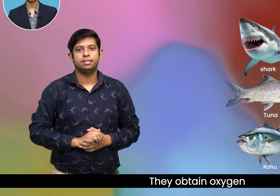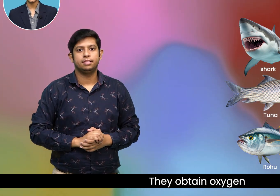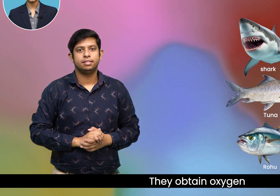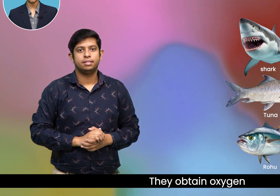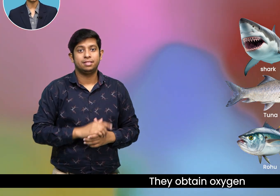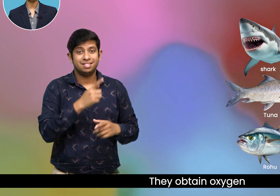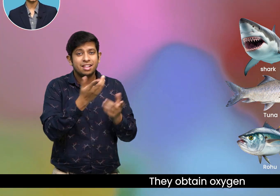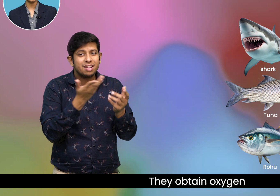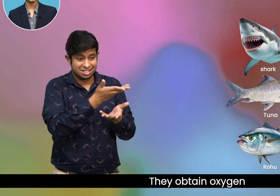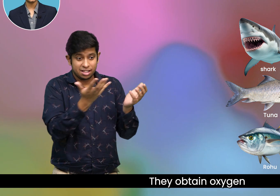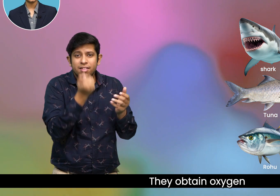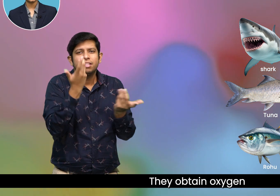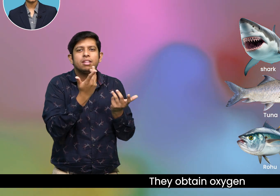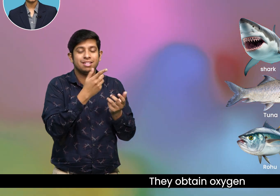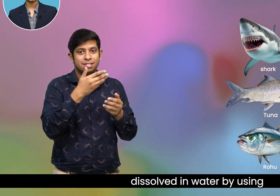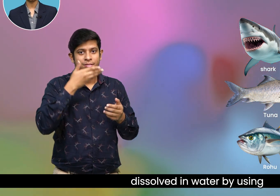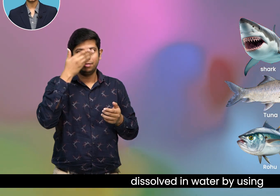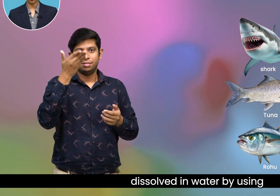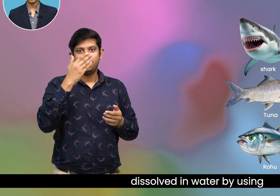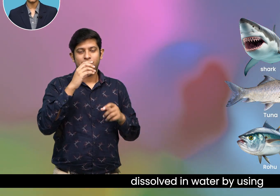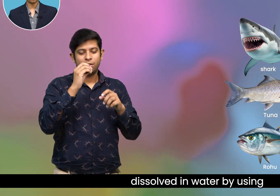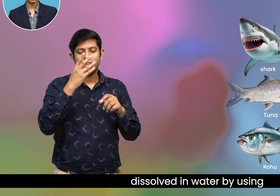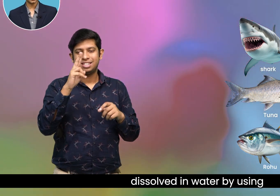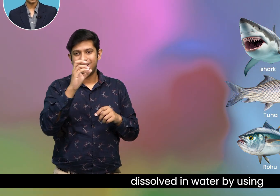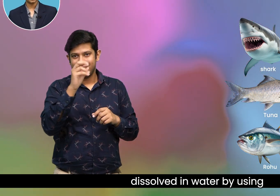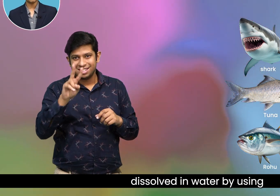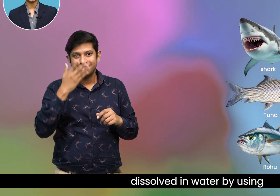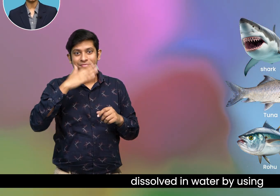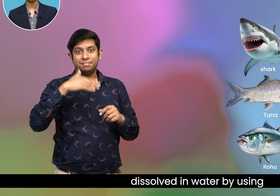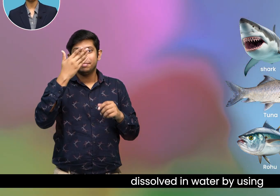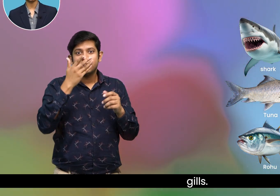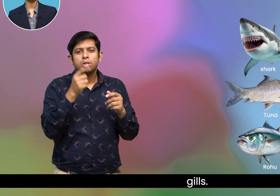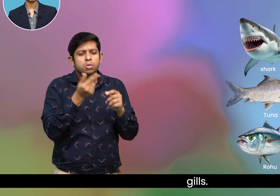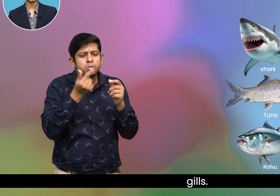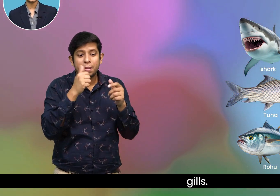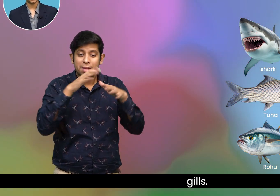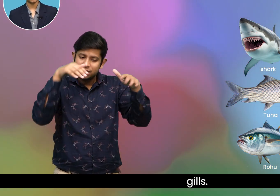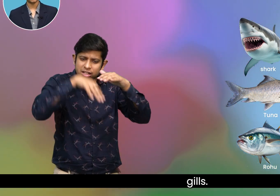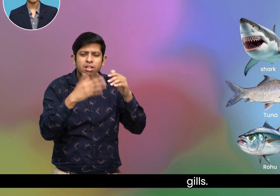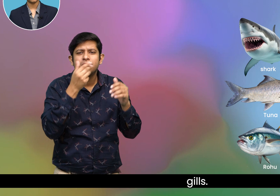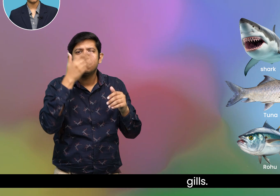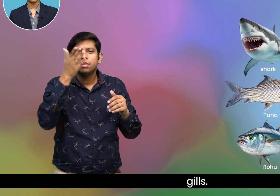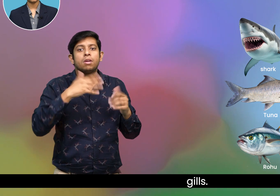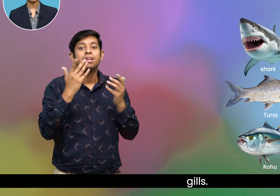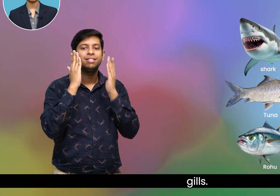They obtain oxygen dissolved in water by using gills.